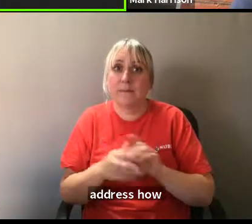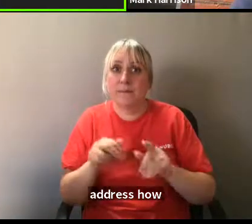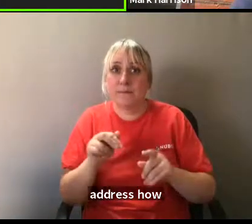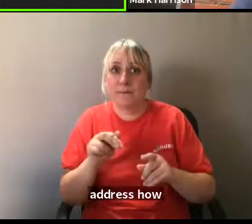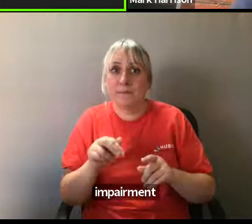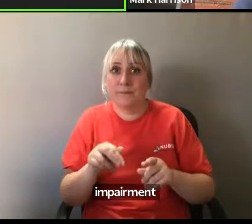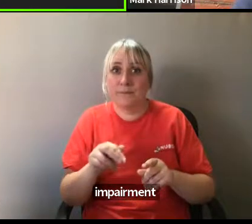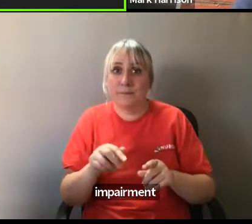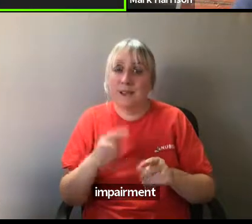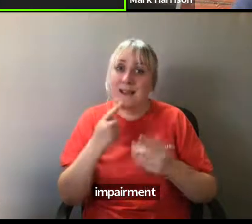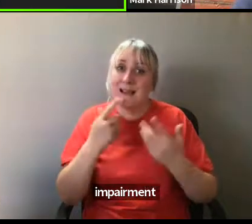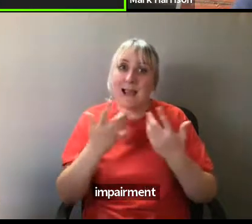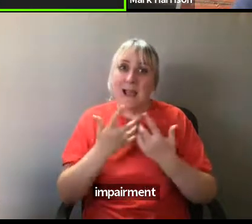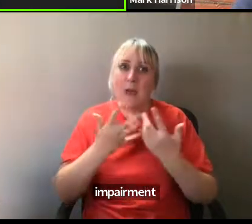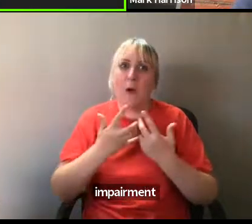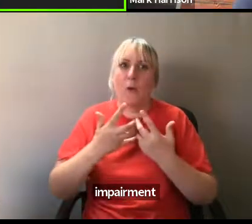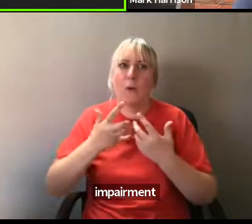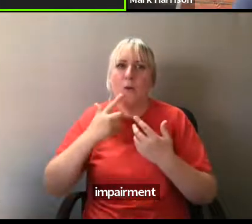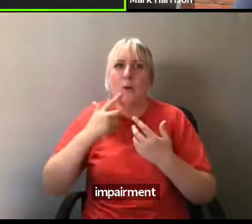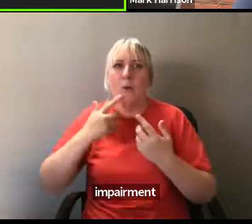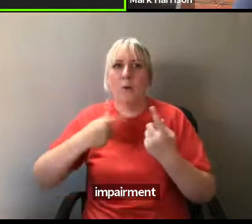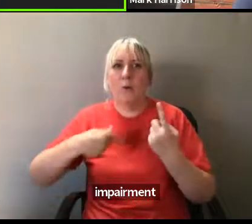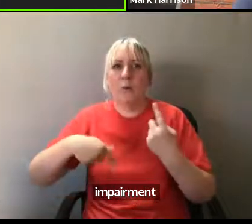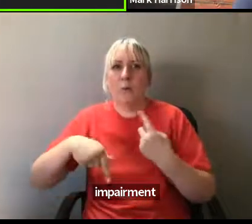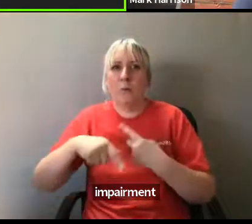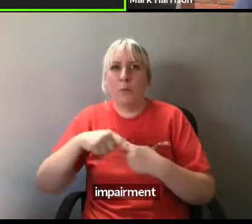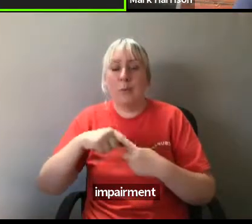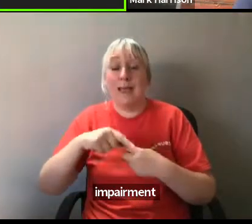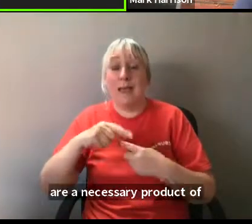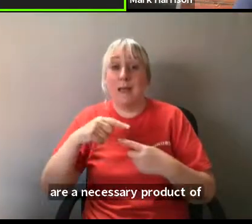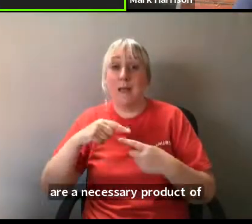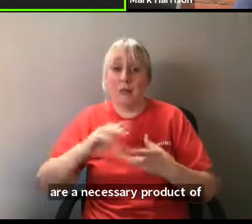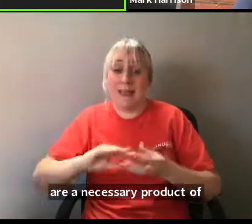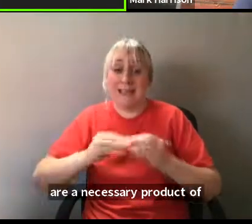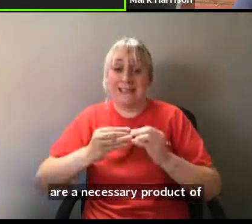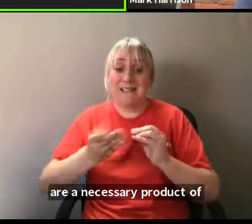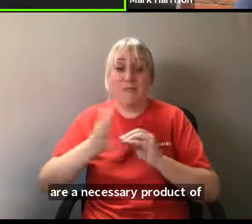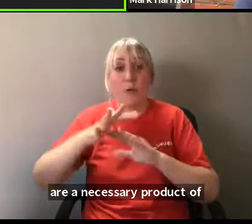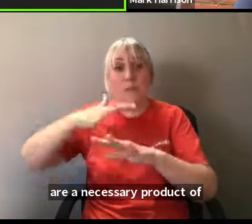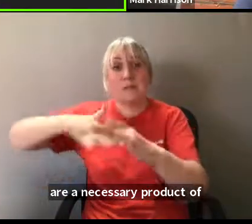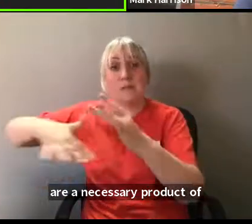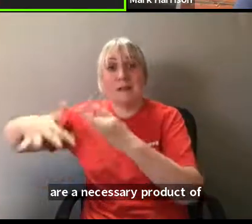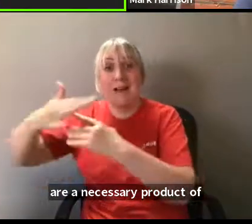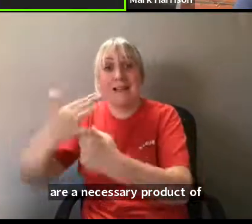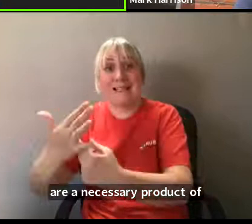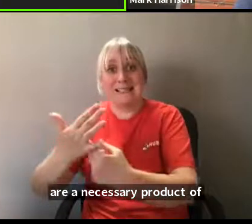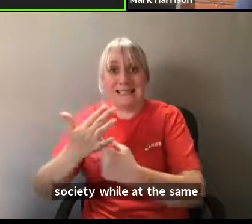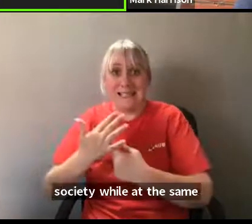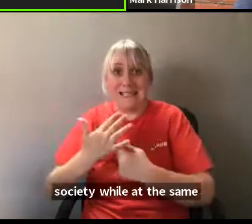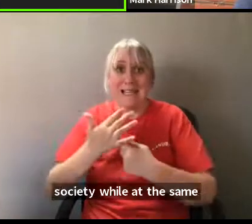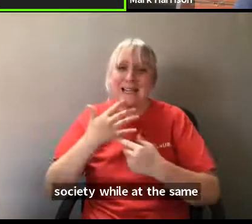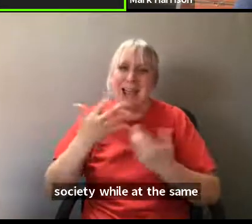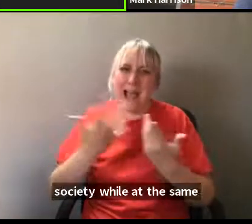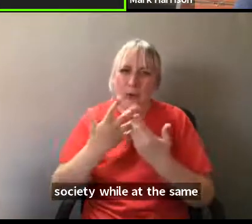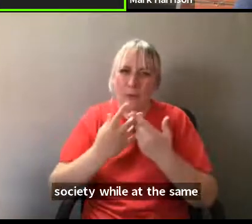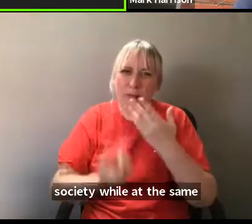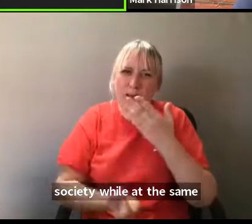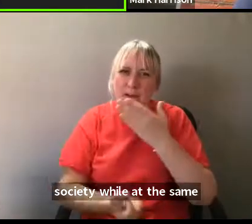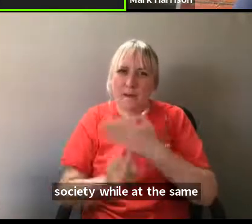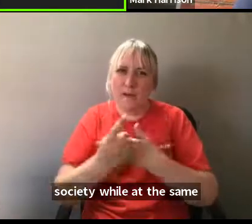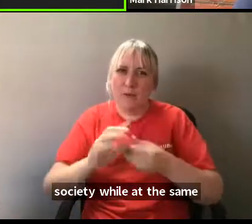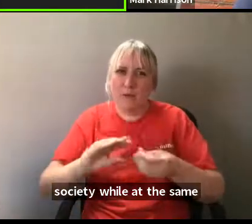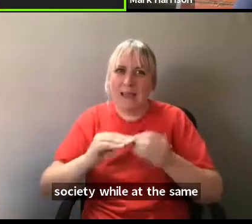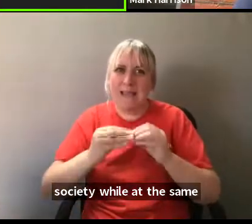of society, while at the same time valuing the life